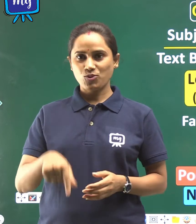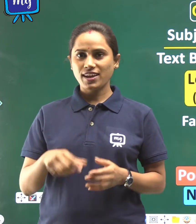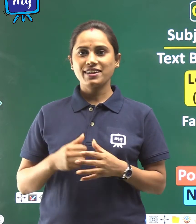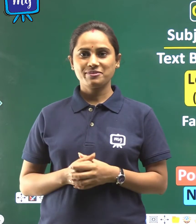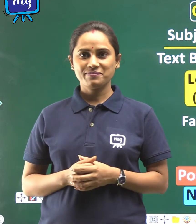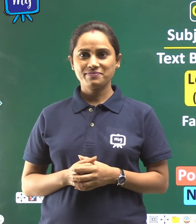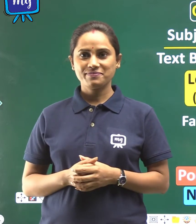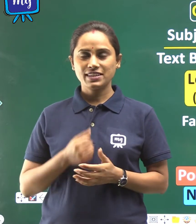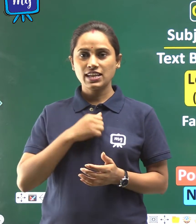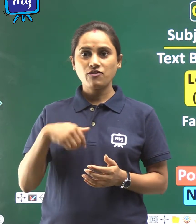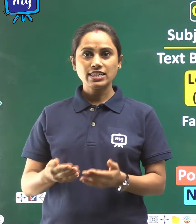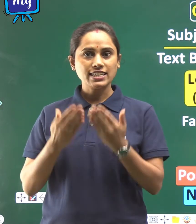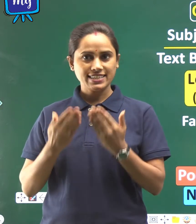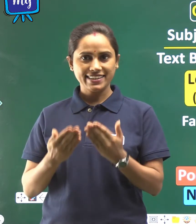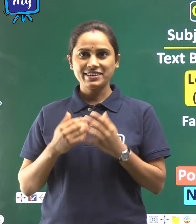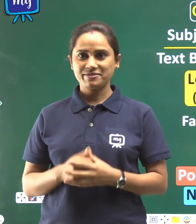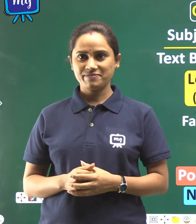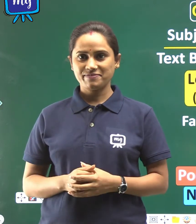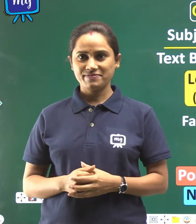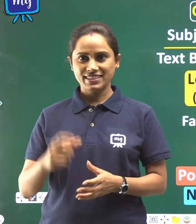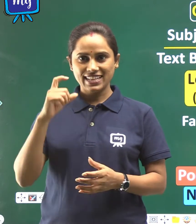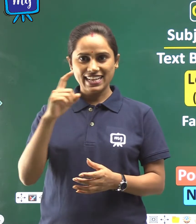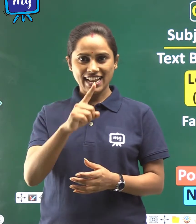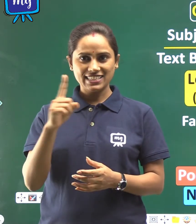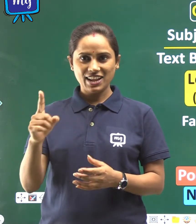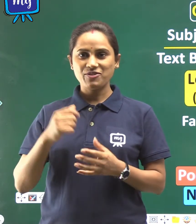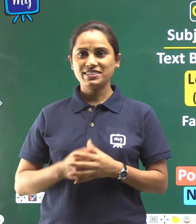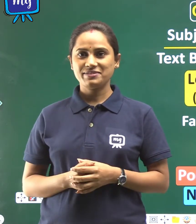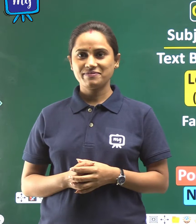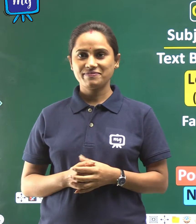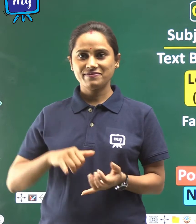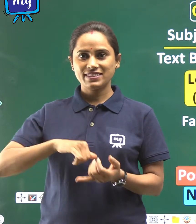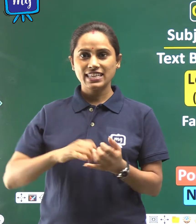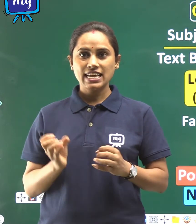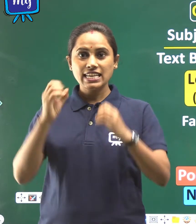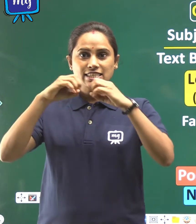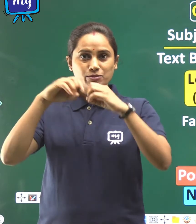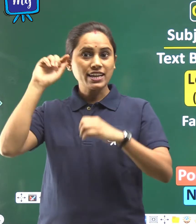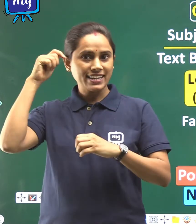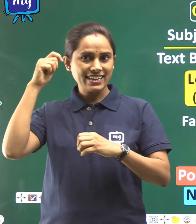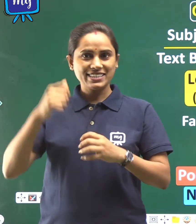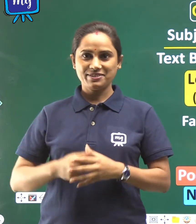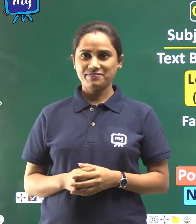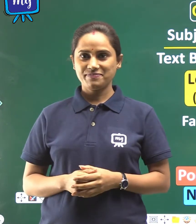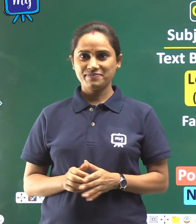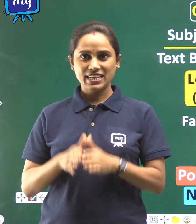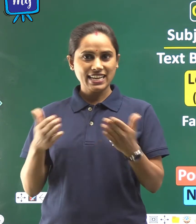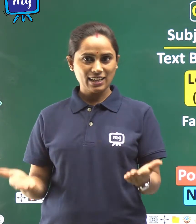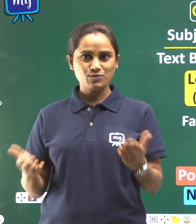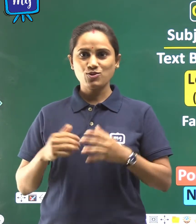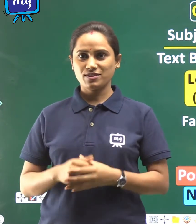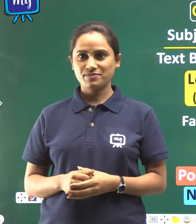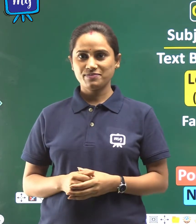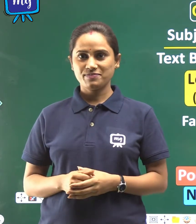Today, we shall study class 11th, subject English,